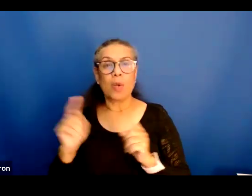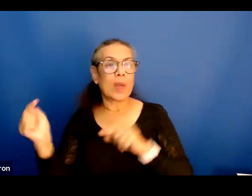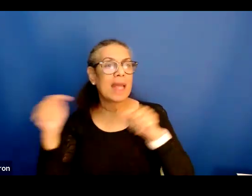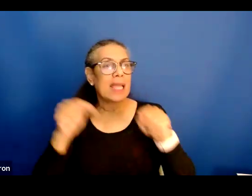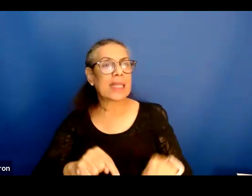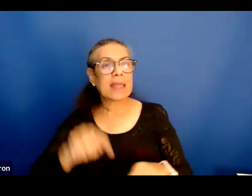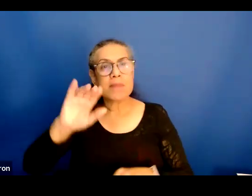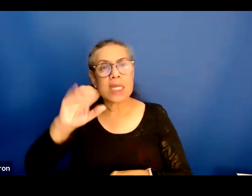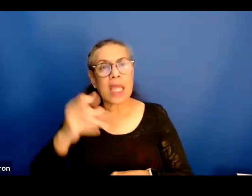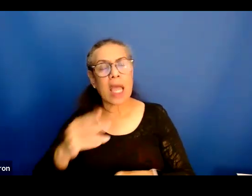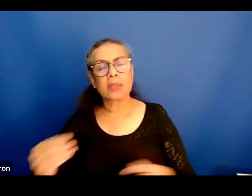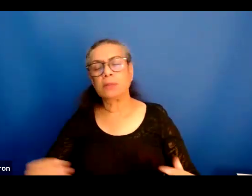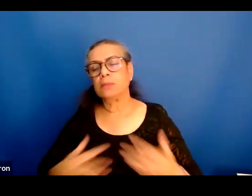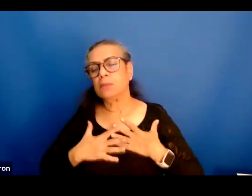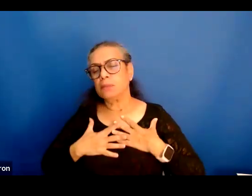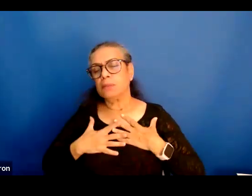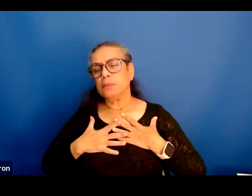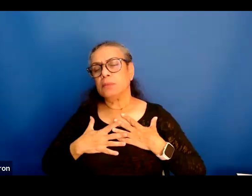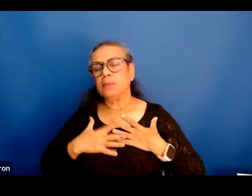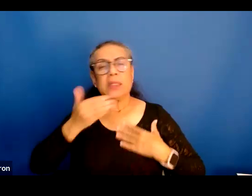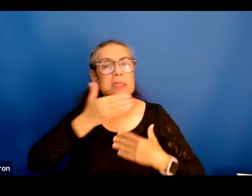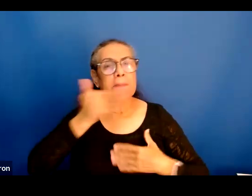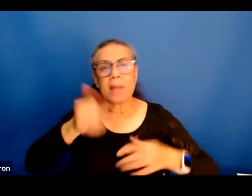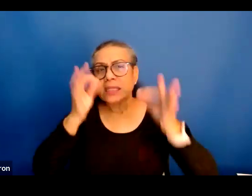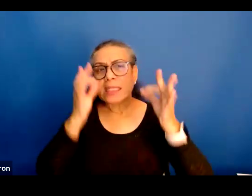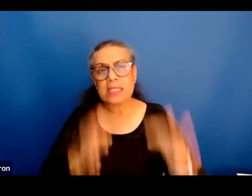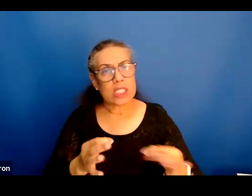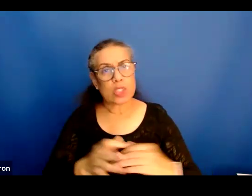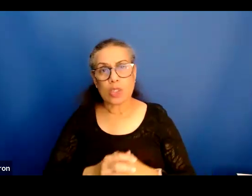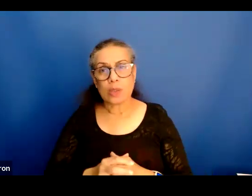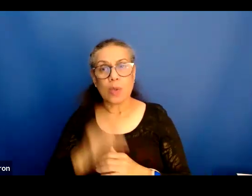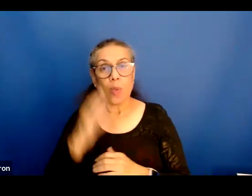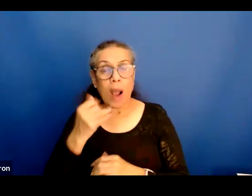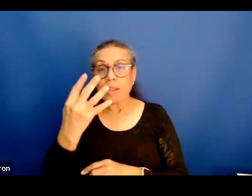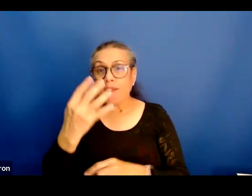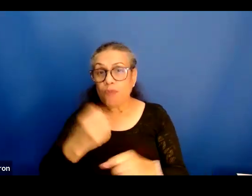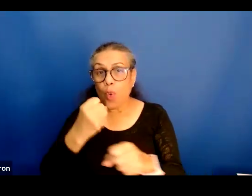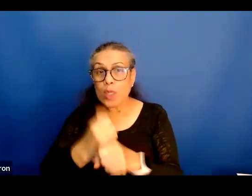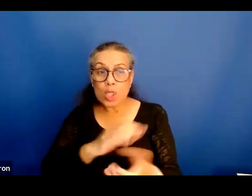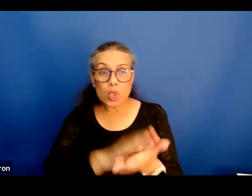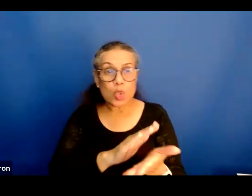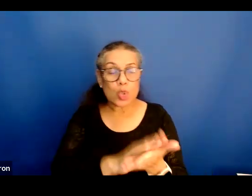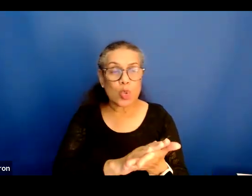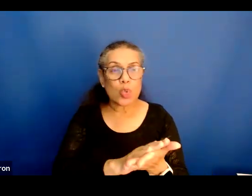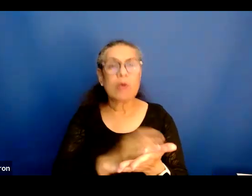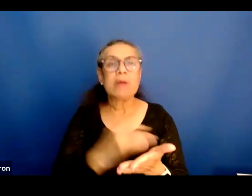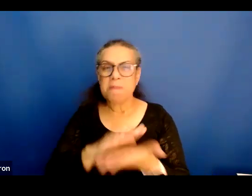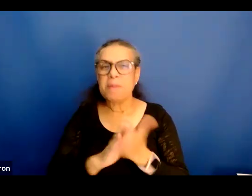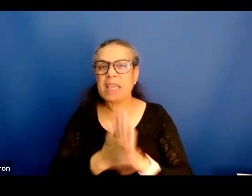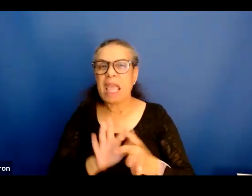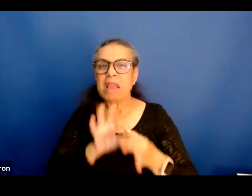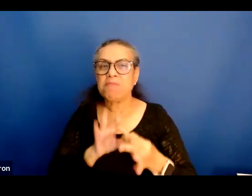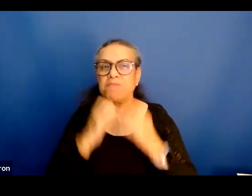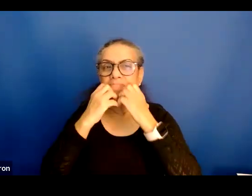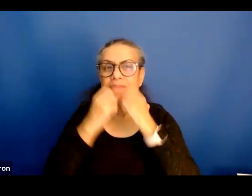felt welcome, and it was the best decision I made because those 4 years in CASH turned to a family. It was one of